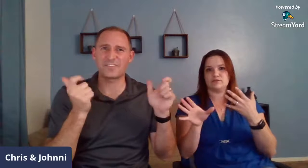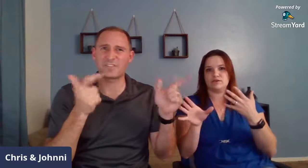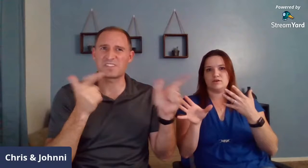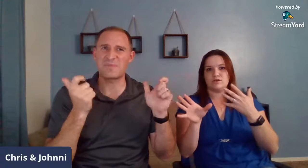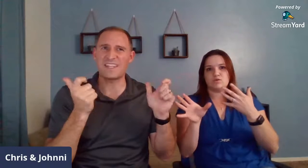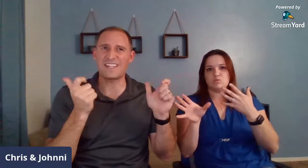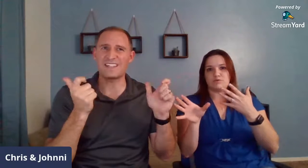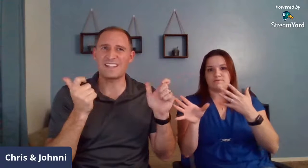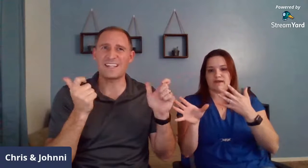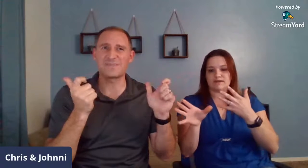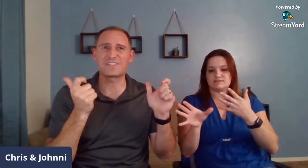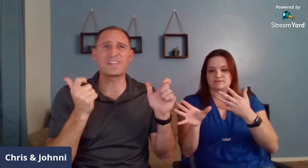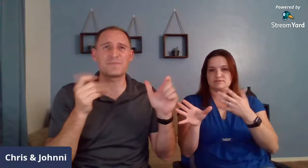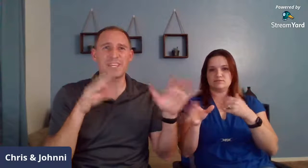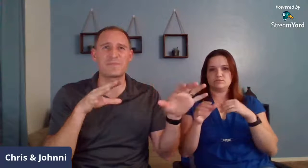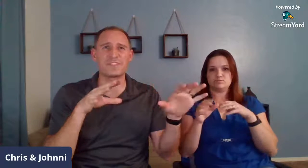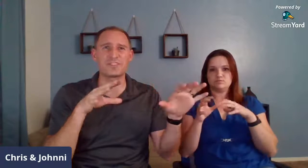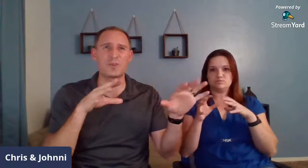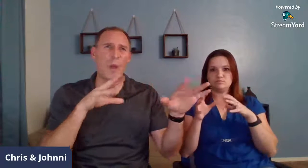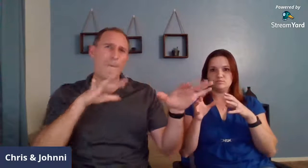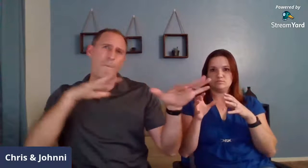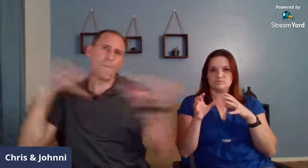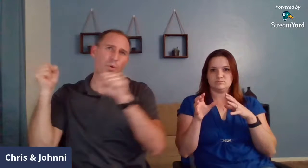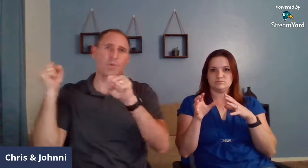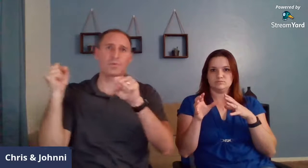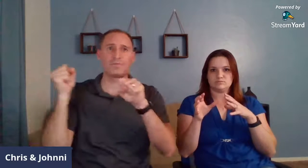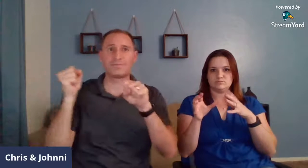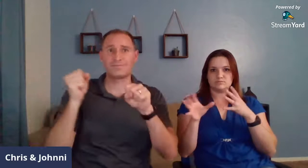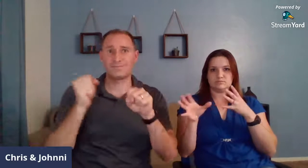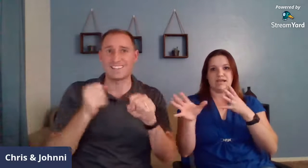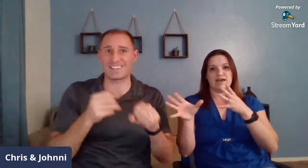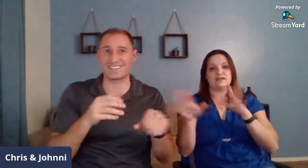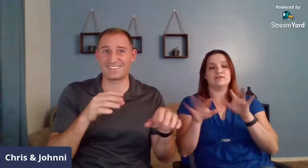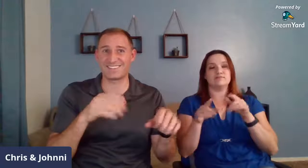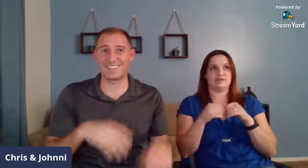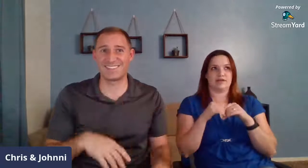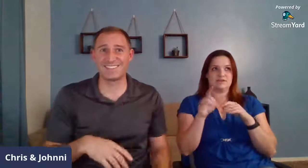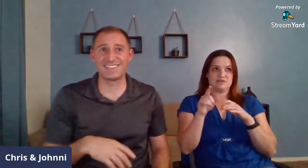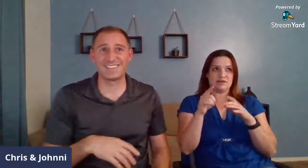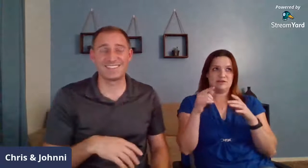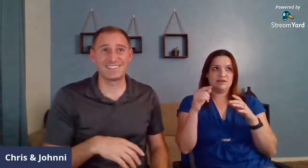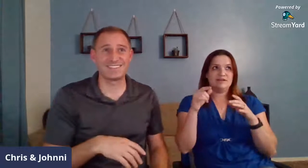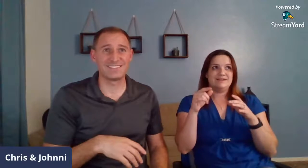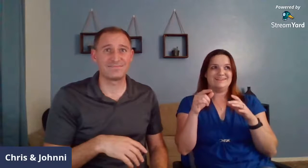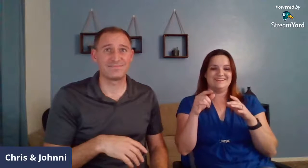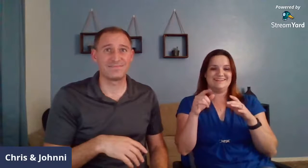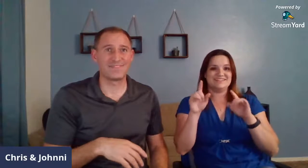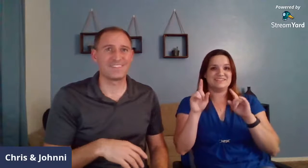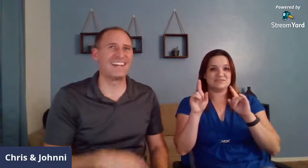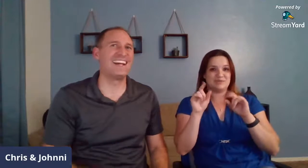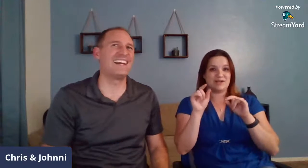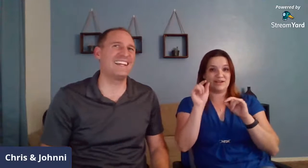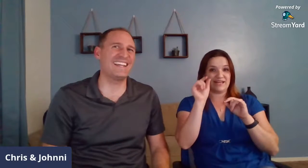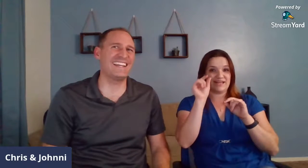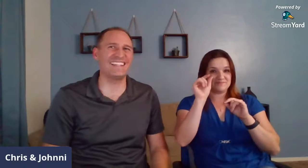for speeding. Well, fast. Sometimes they'll do, boom. Yeah. Okay. So this is where